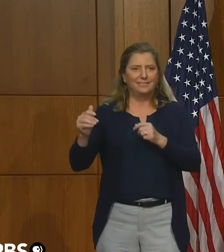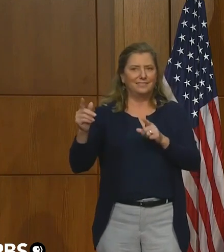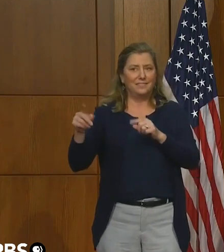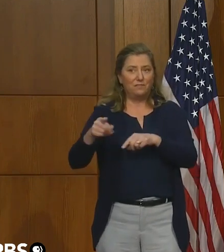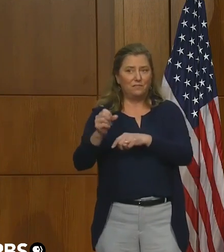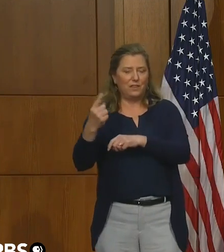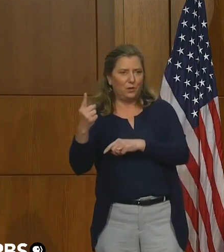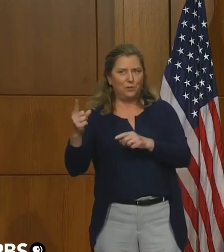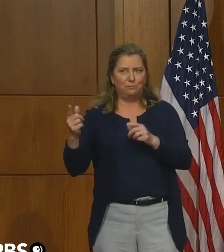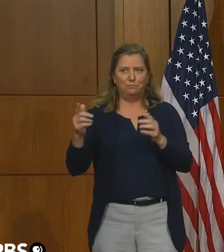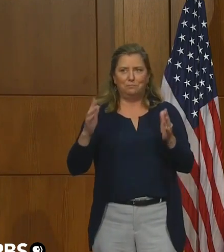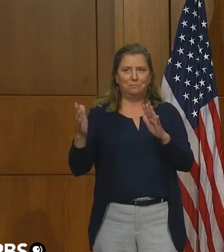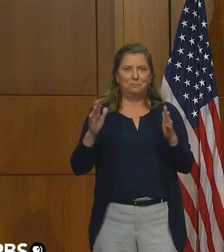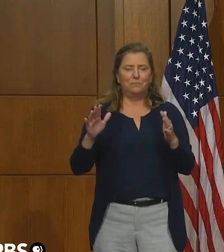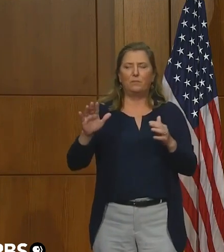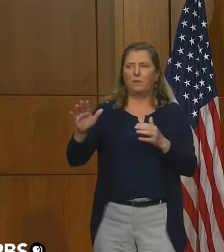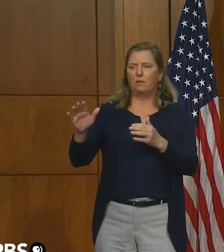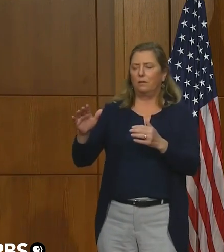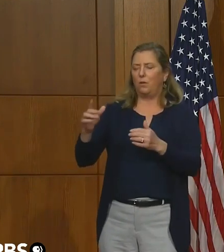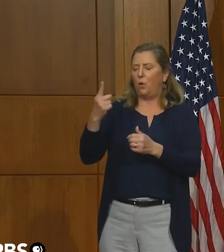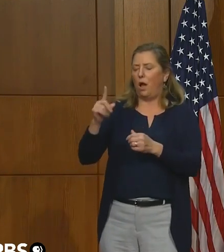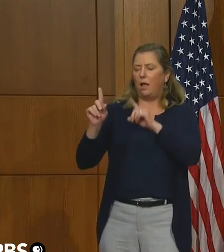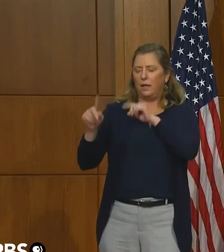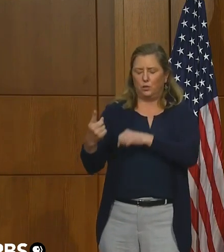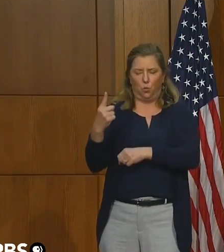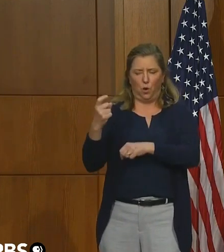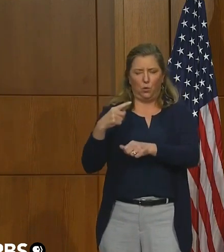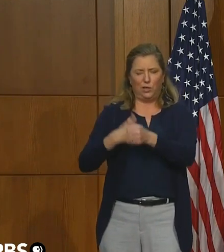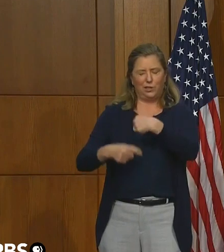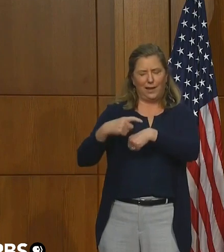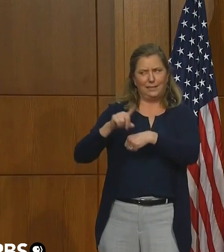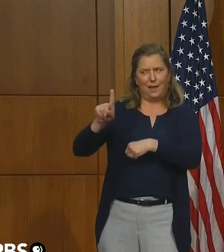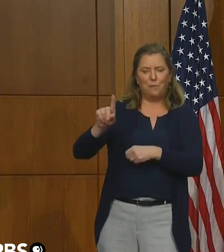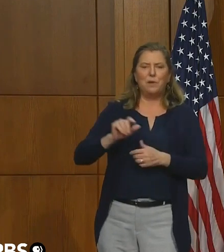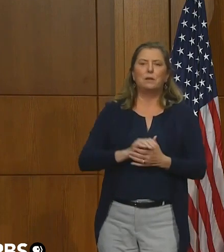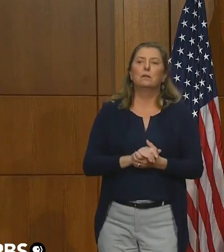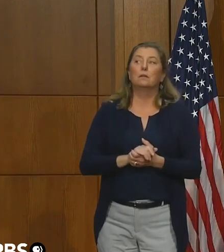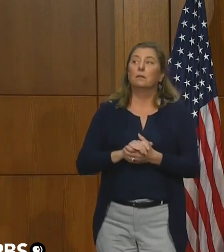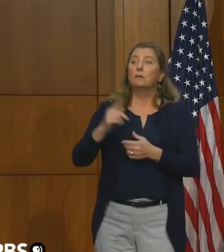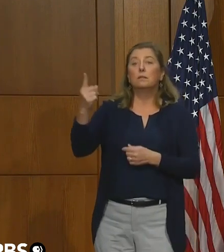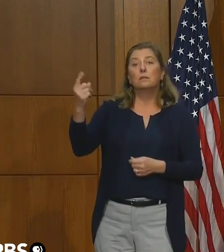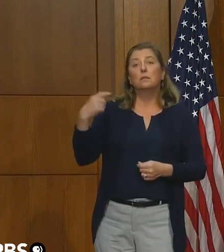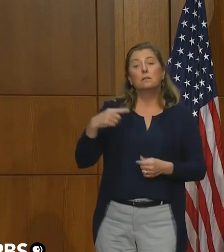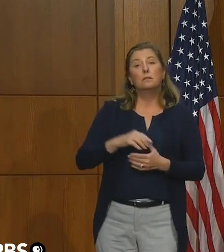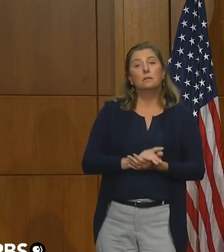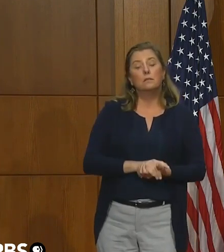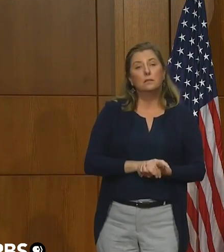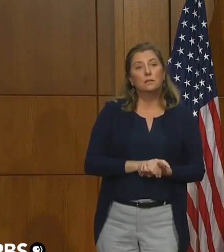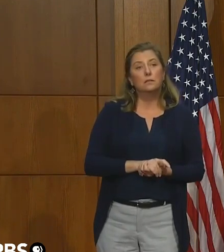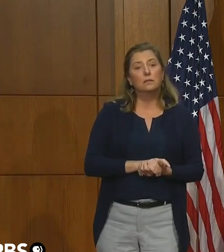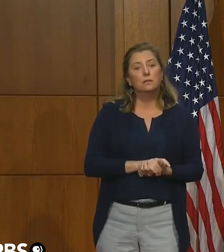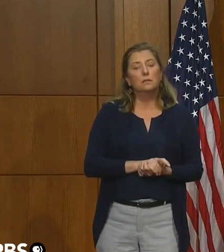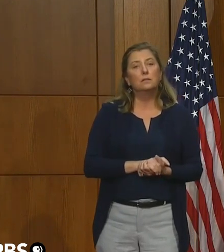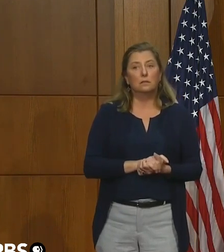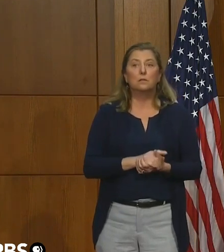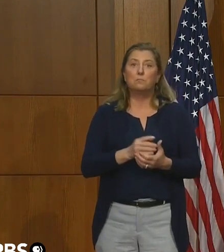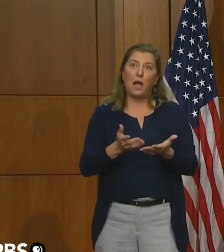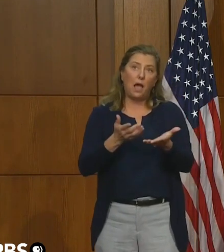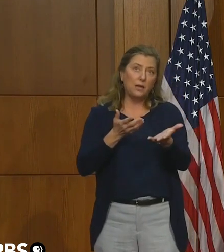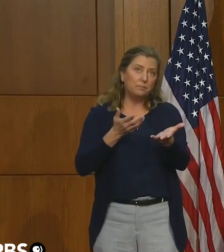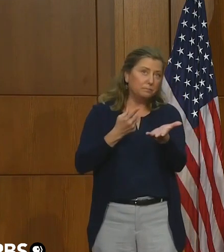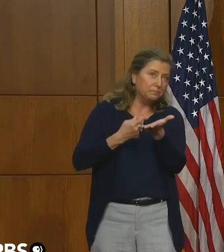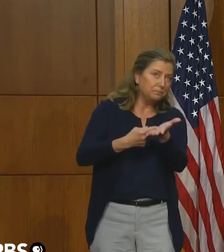for the rest. Okay. Let me answer one question at a time, Julie. The question was, in talks with Northern